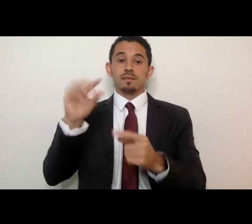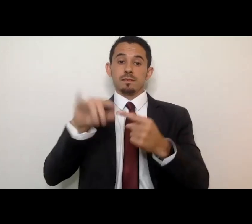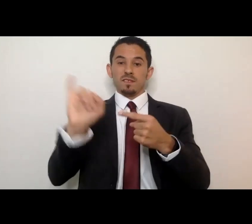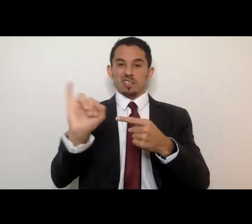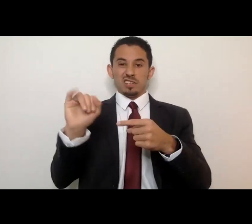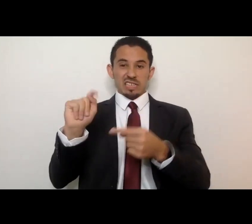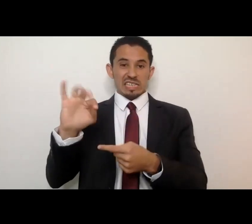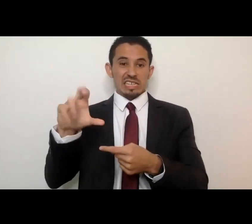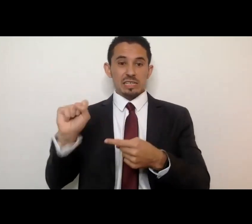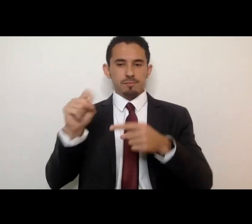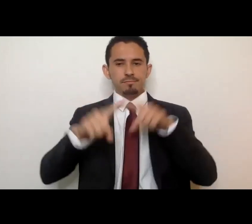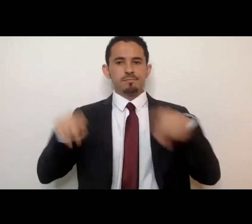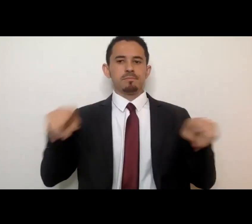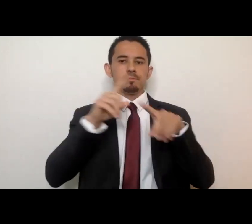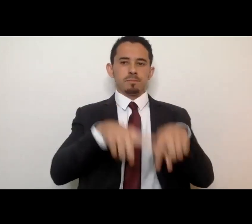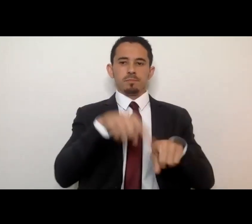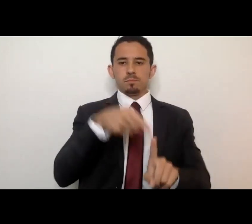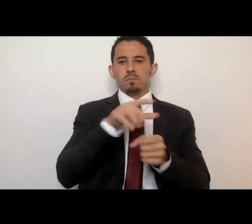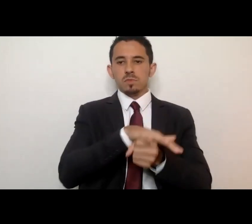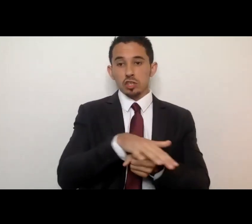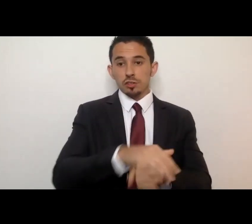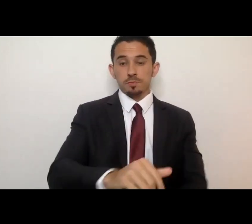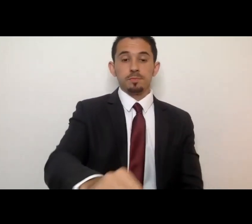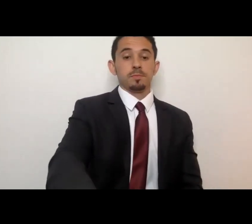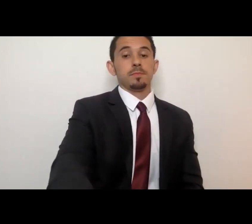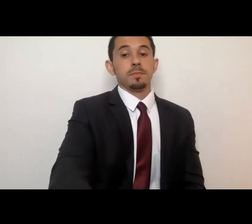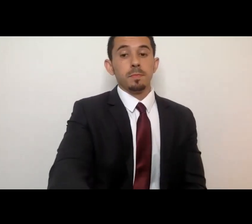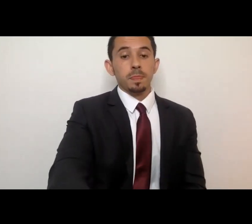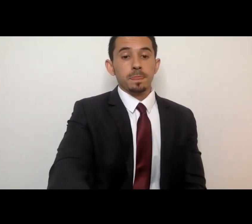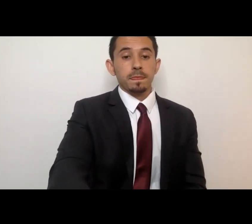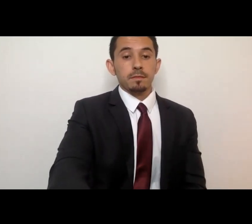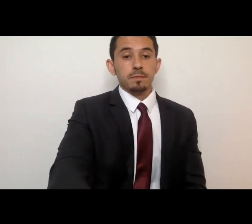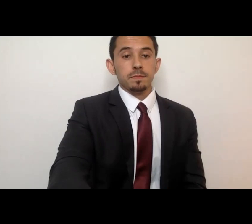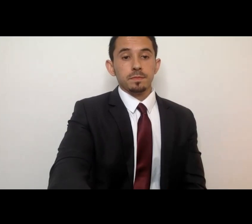So again, the hypothesis here is the prevalence of infection in ticks varies by region.